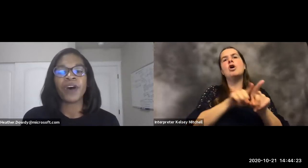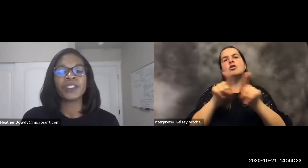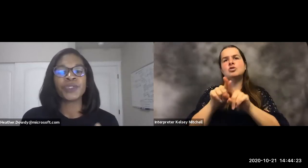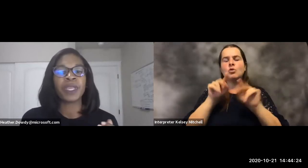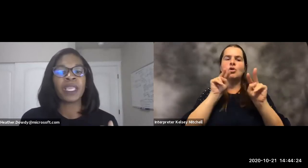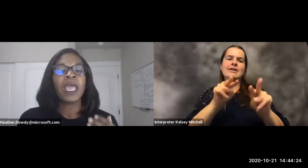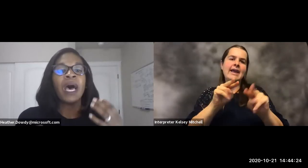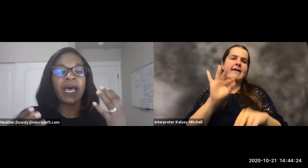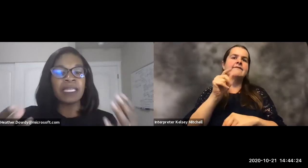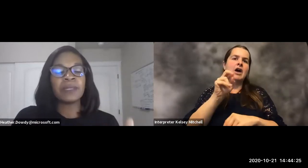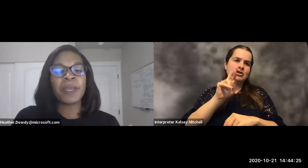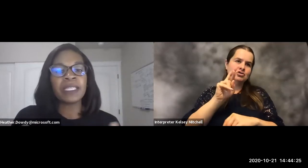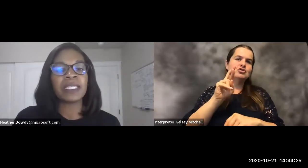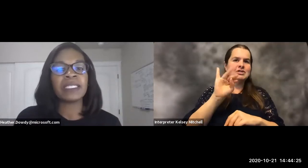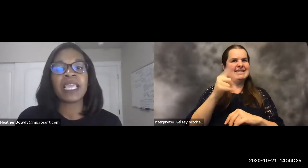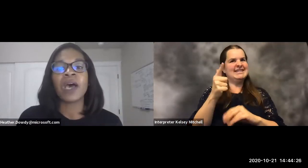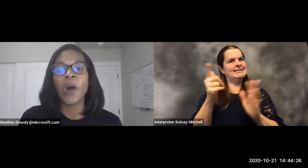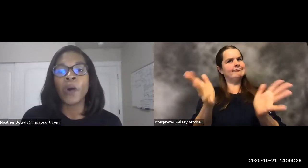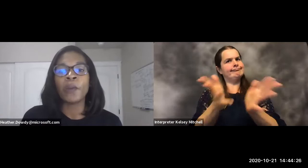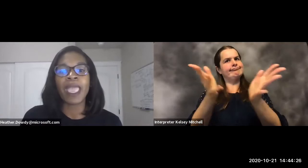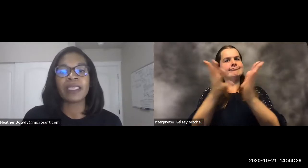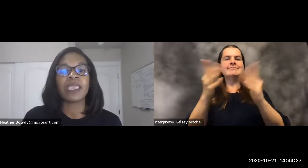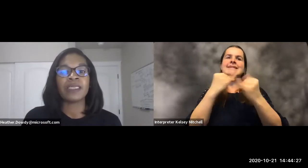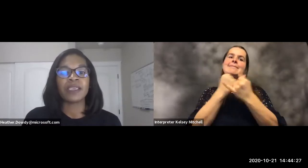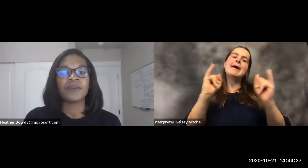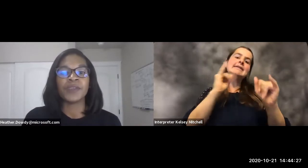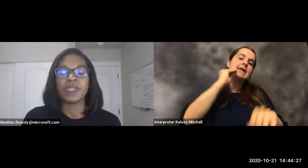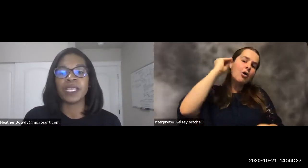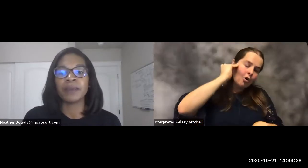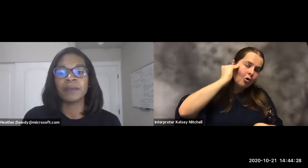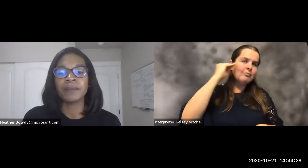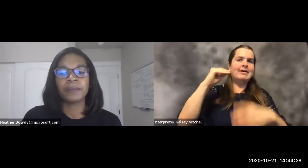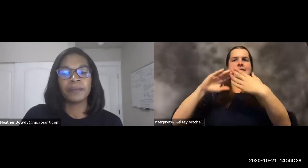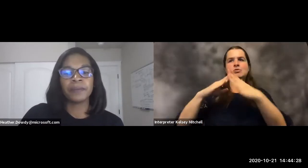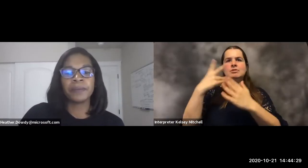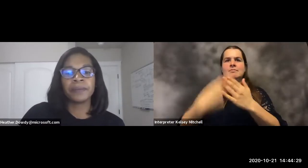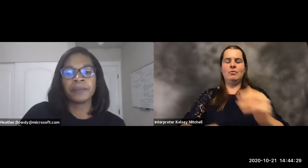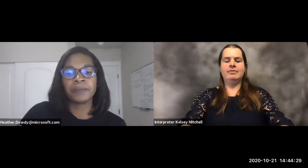at fostering independence in the home and in the community.